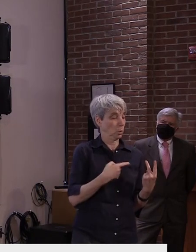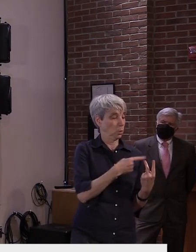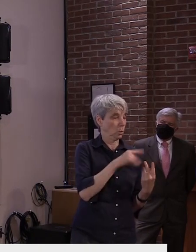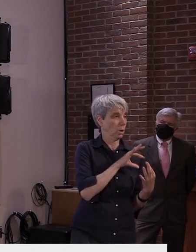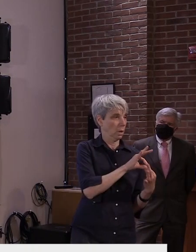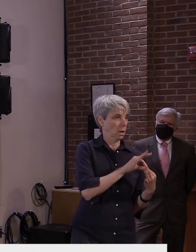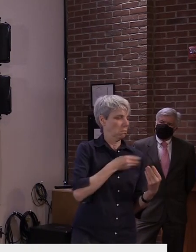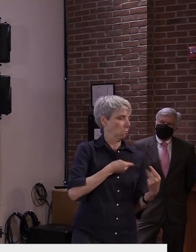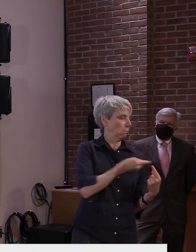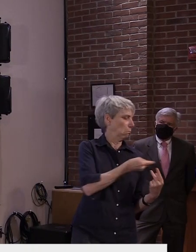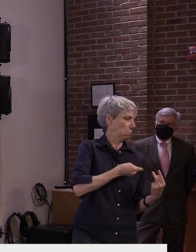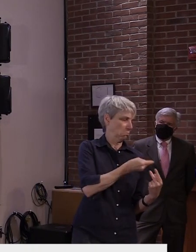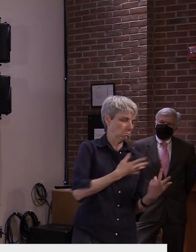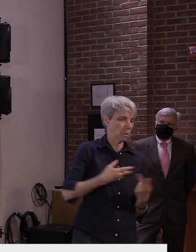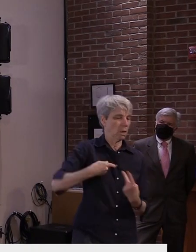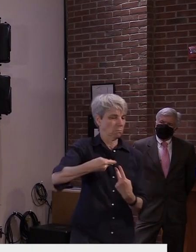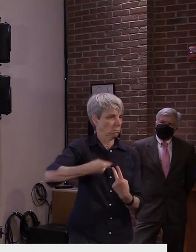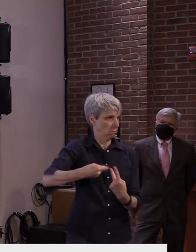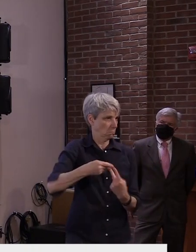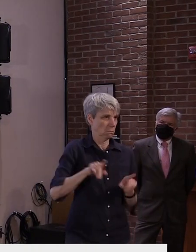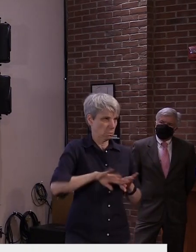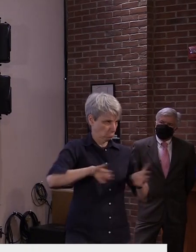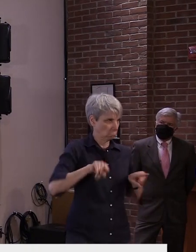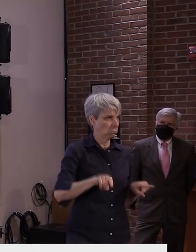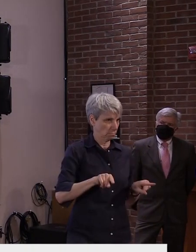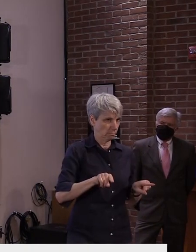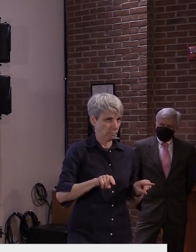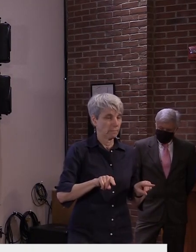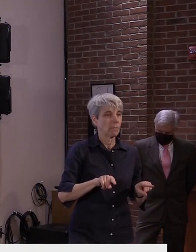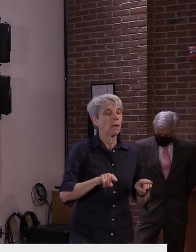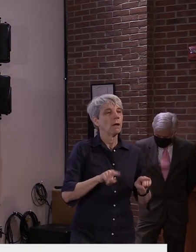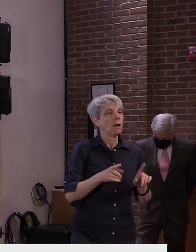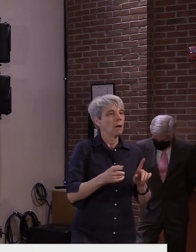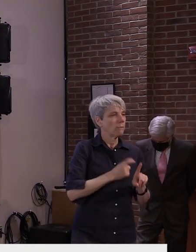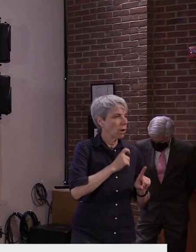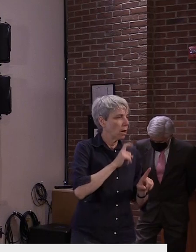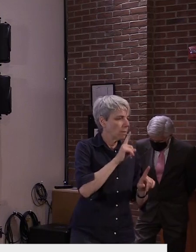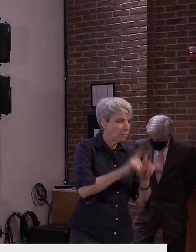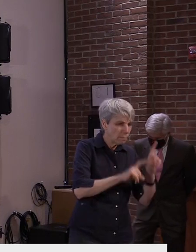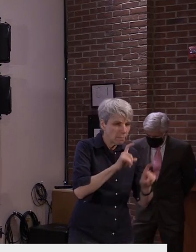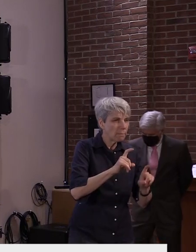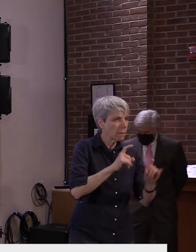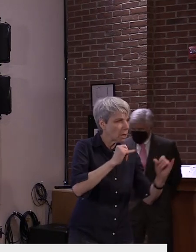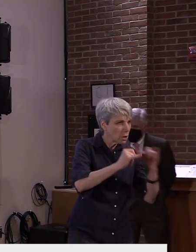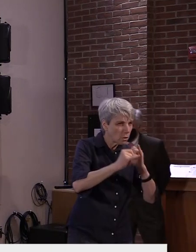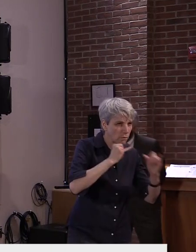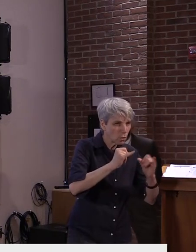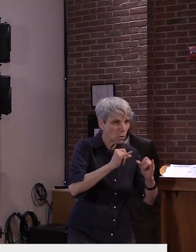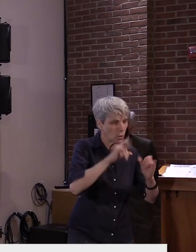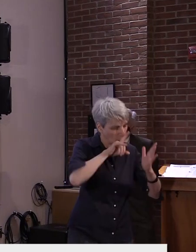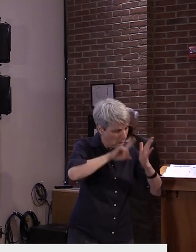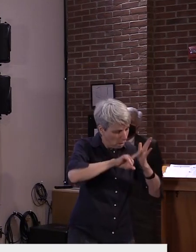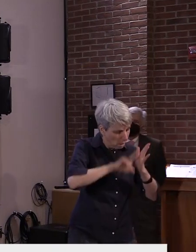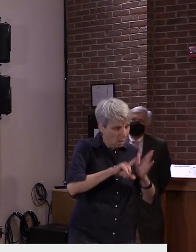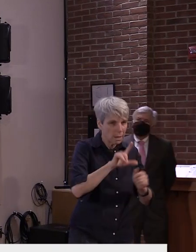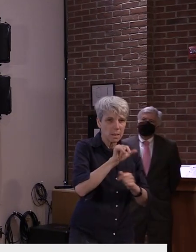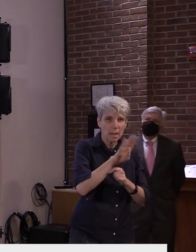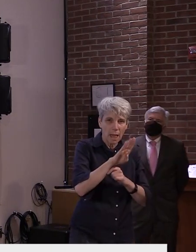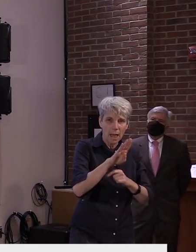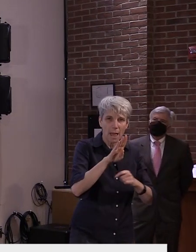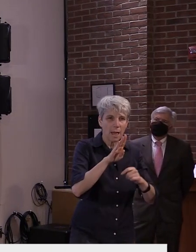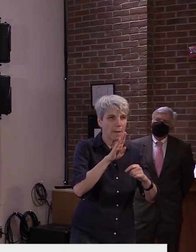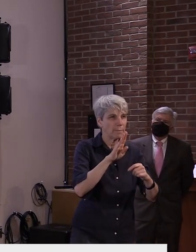one another. Through interviews and lab data, we've determined that 59 of the